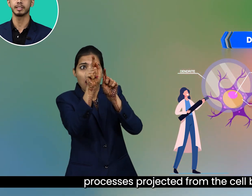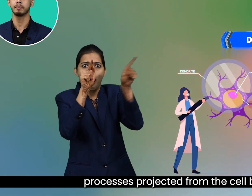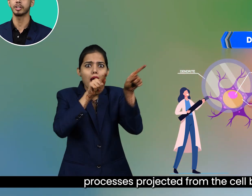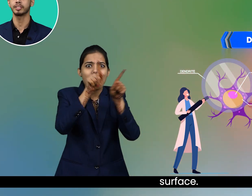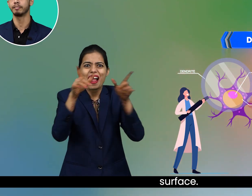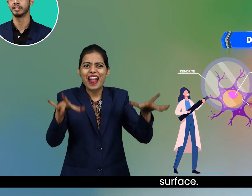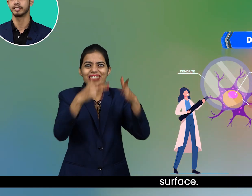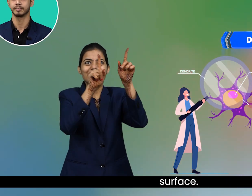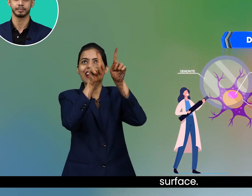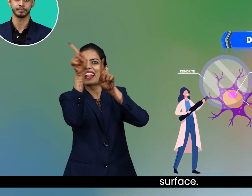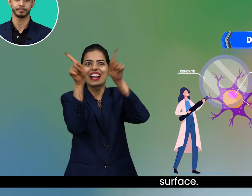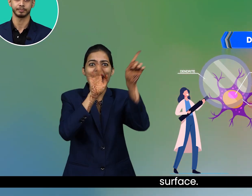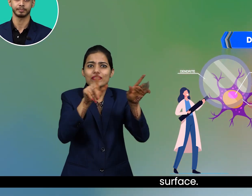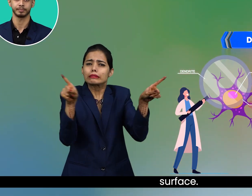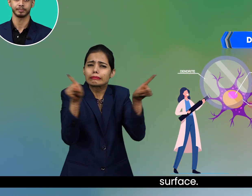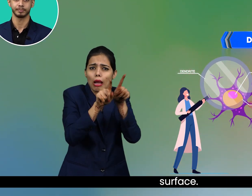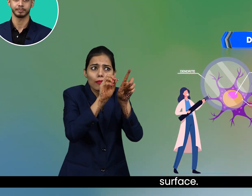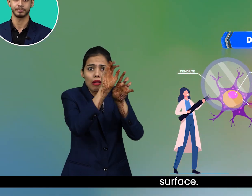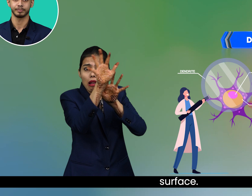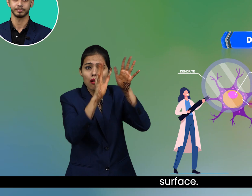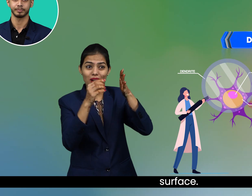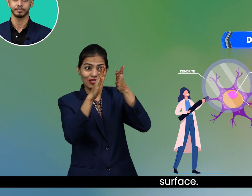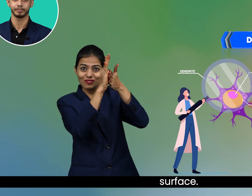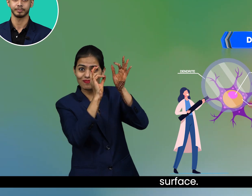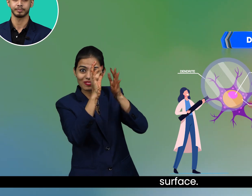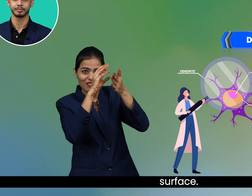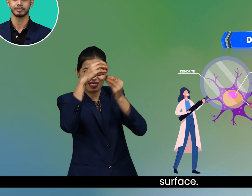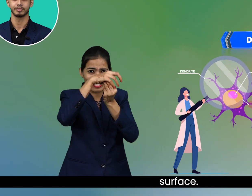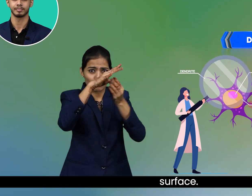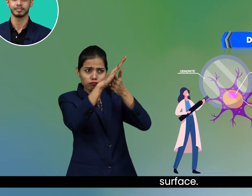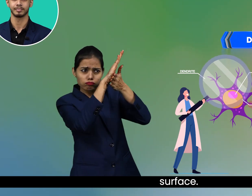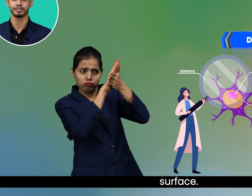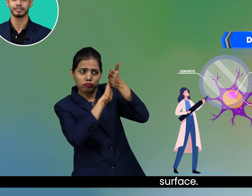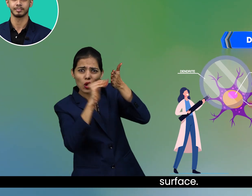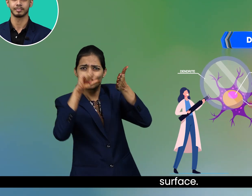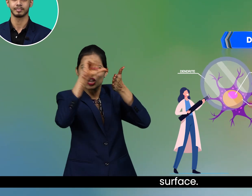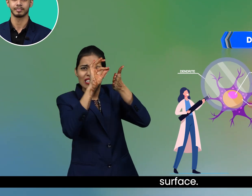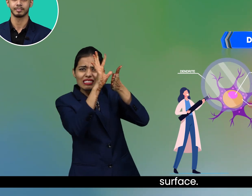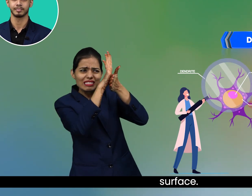the cell body surface.